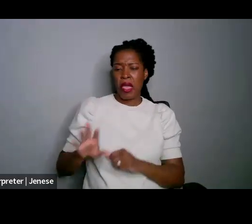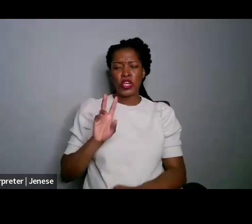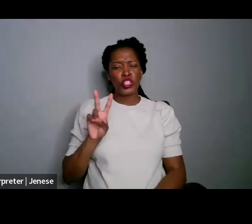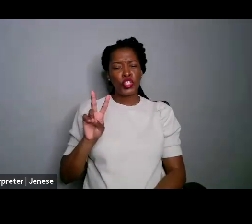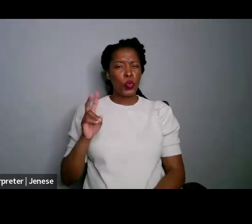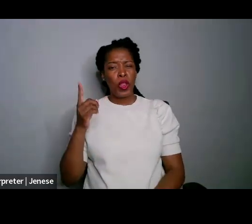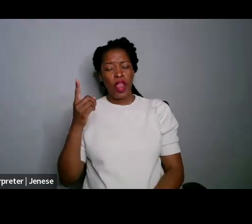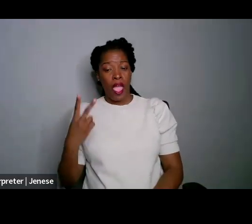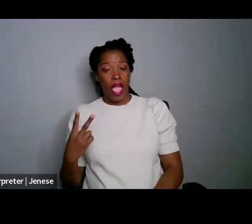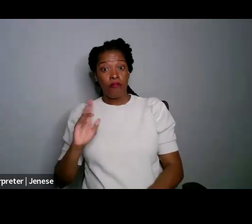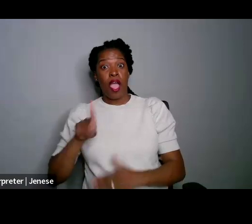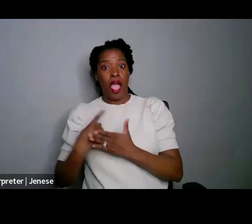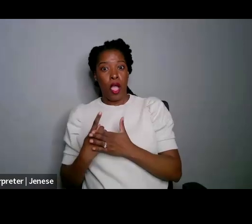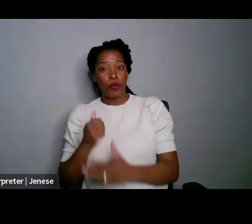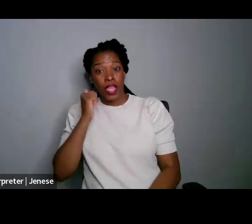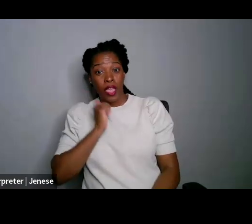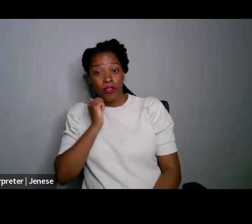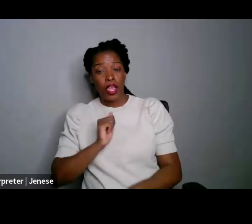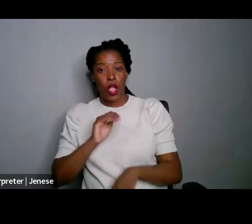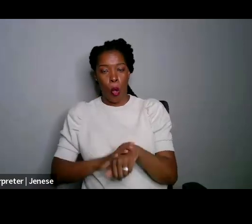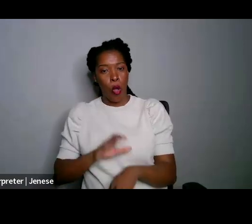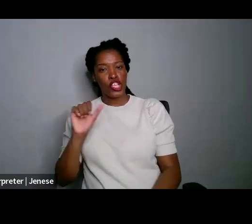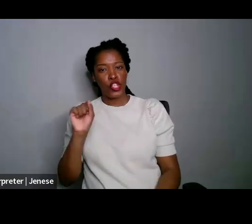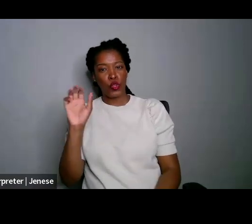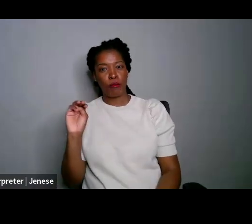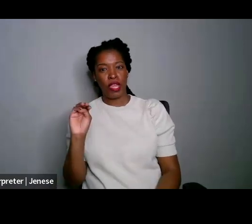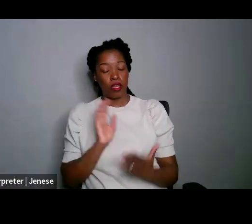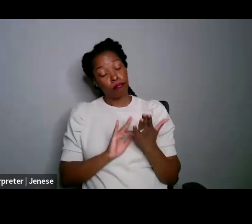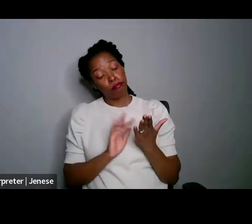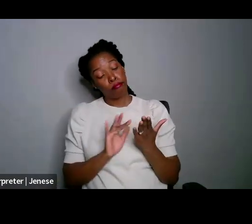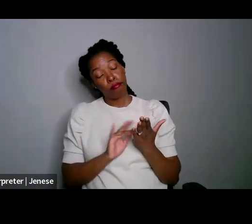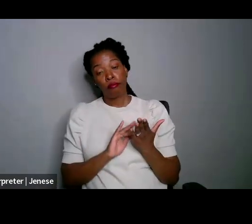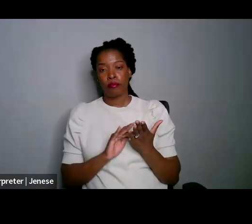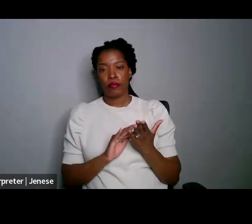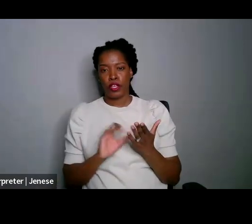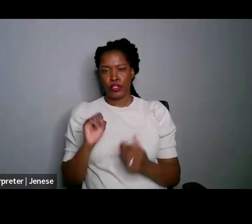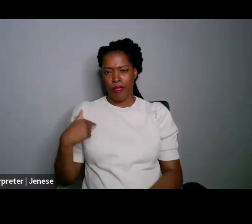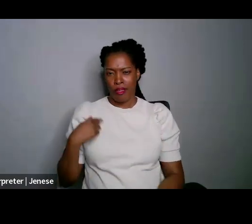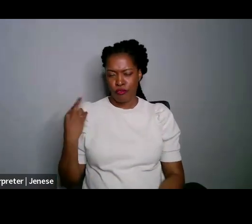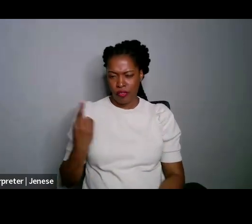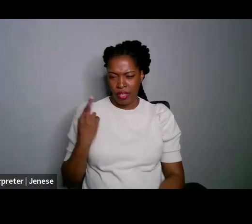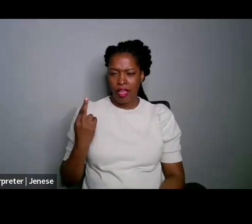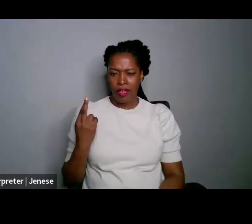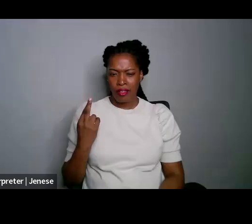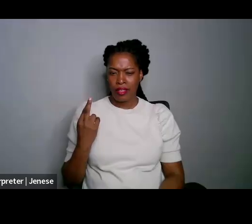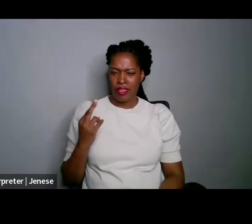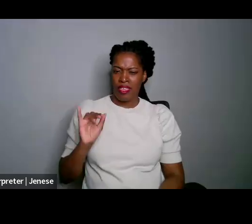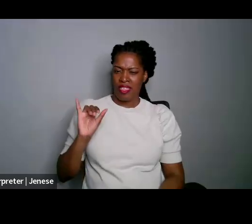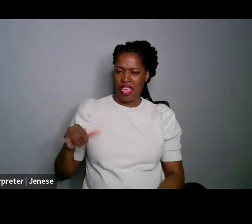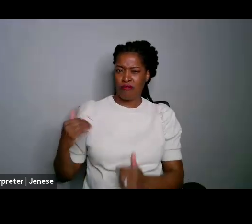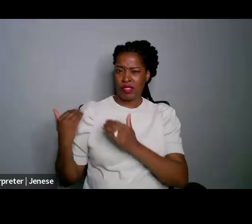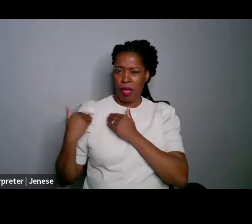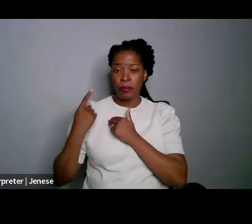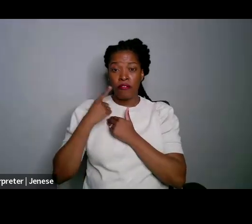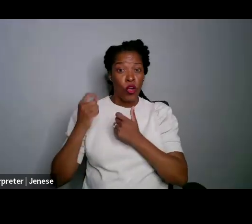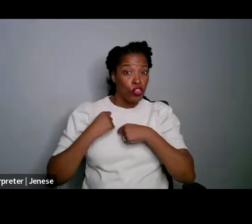responsibility of creating content seriously, knowing that what we consume daily has the potential and the opportunity to make